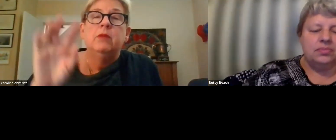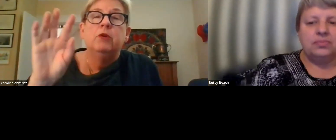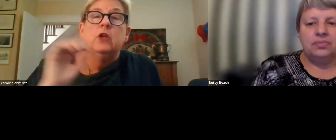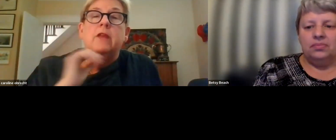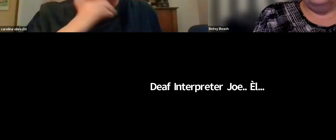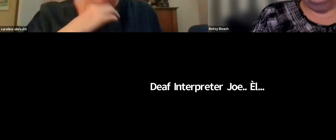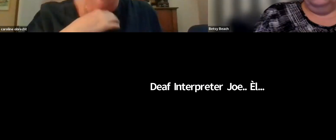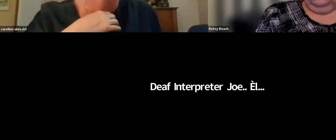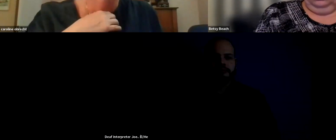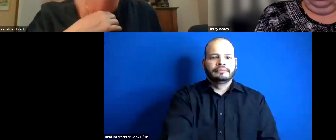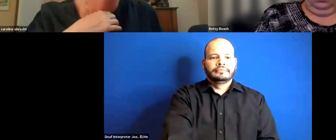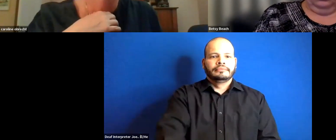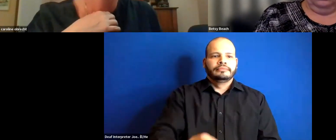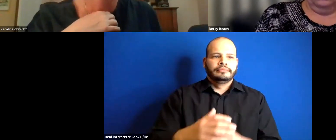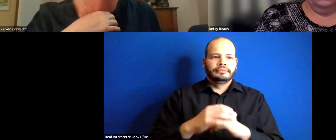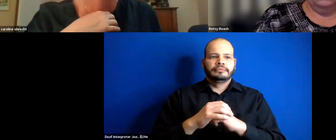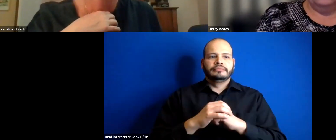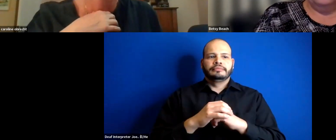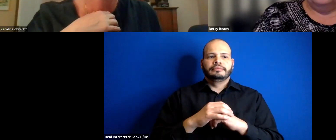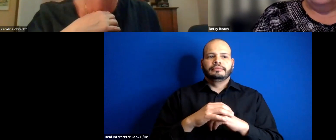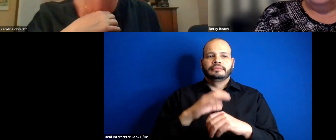Again, can people turn on their cameras?